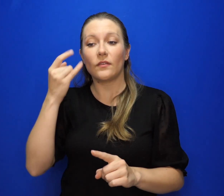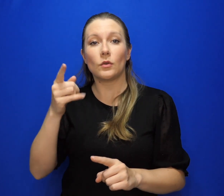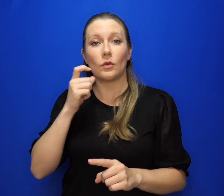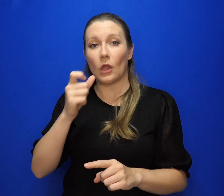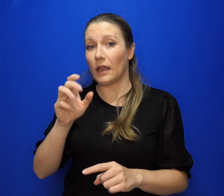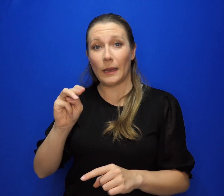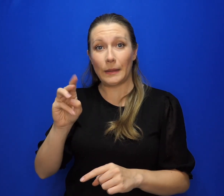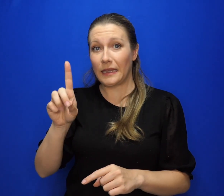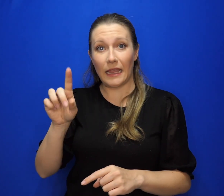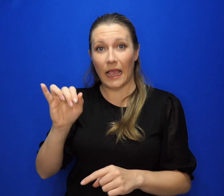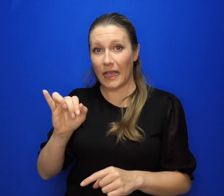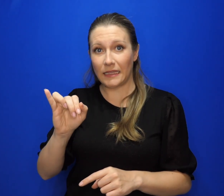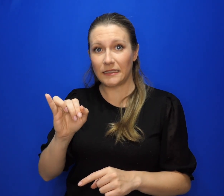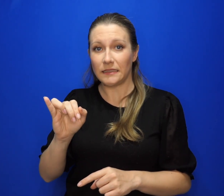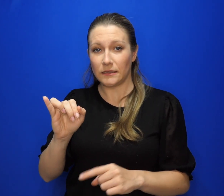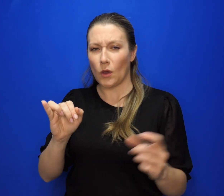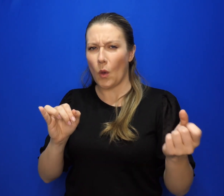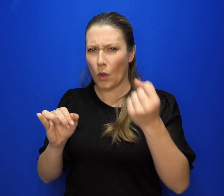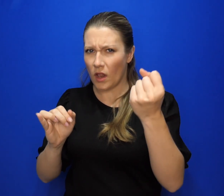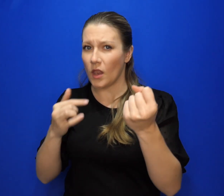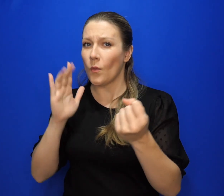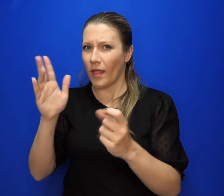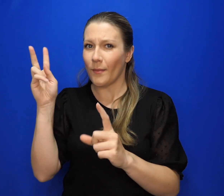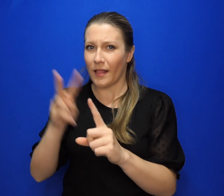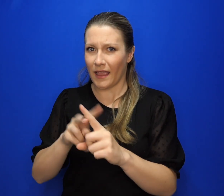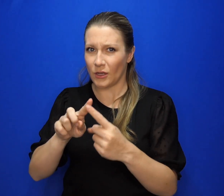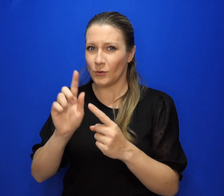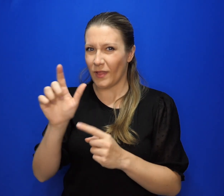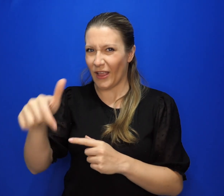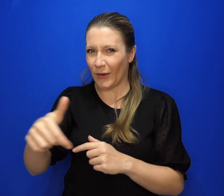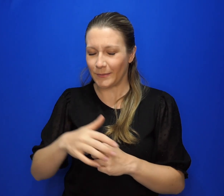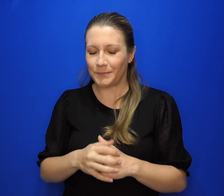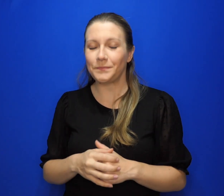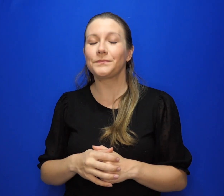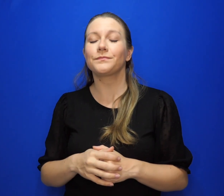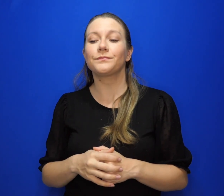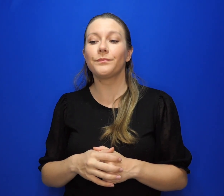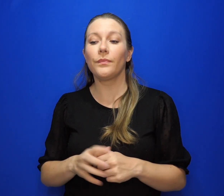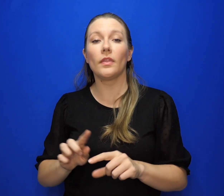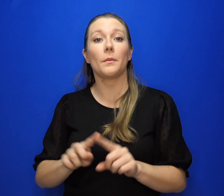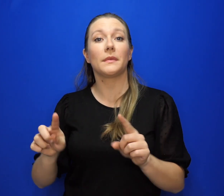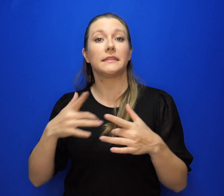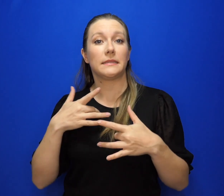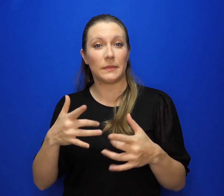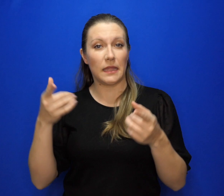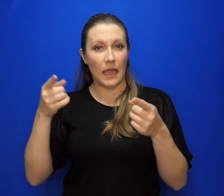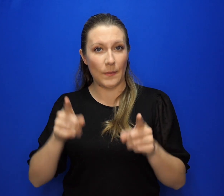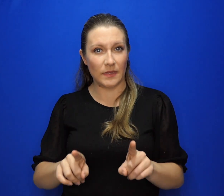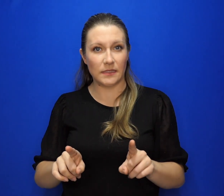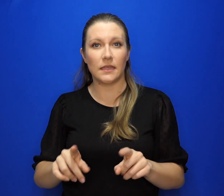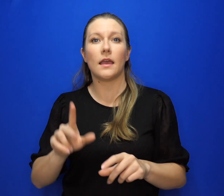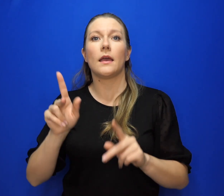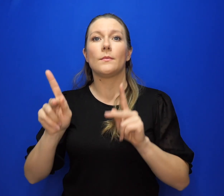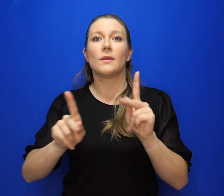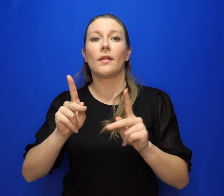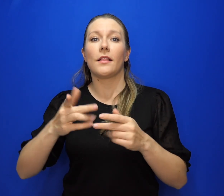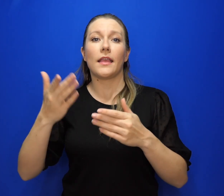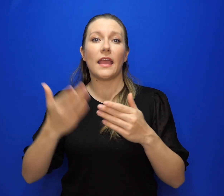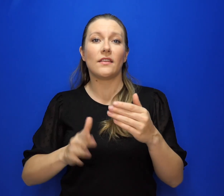just said, hold tight. This applies to you as well. But moreover, what ends up happening normally is that people at the end of a day or in the early